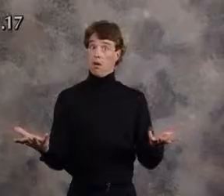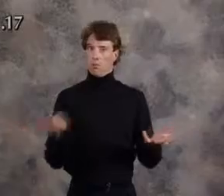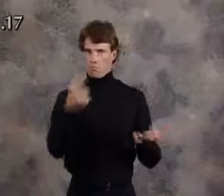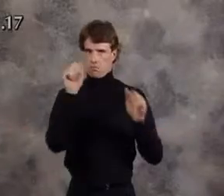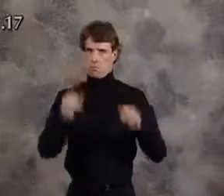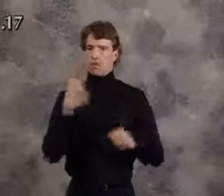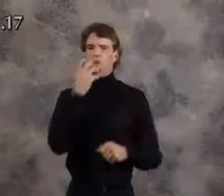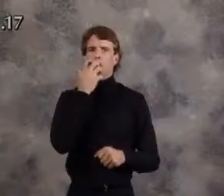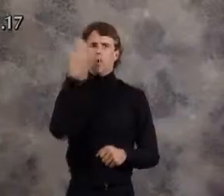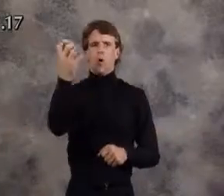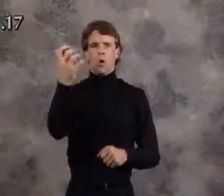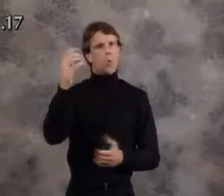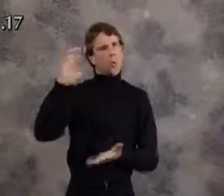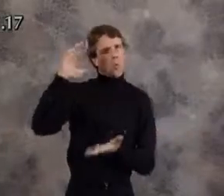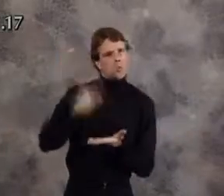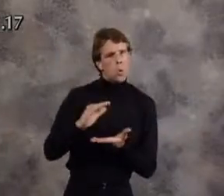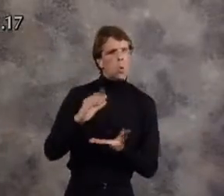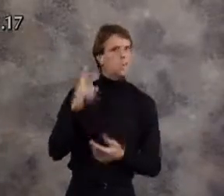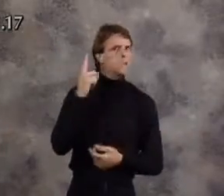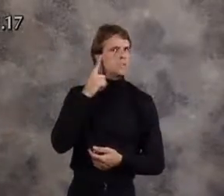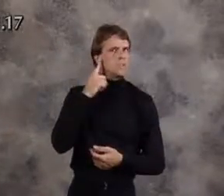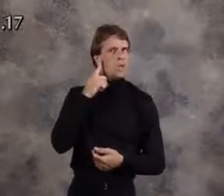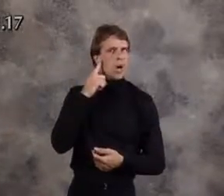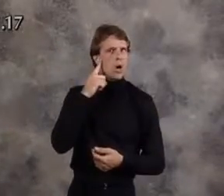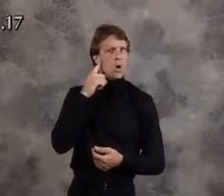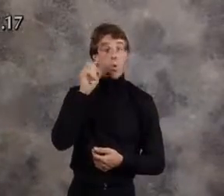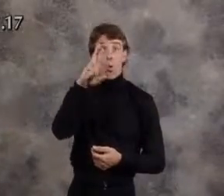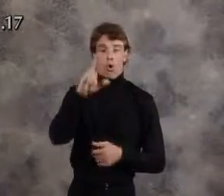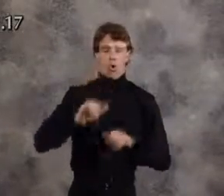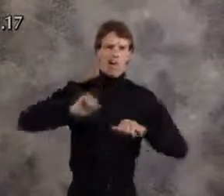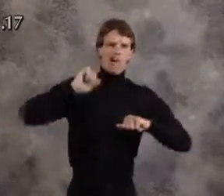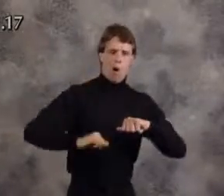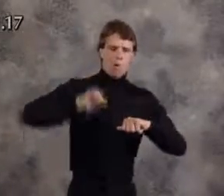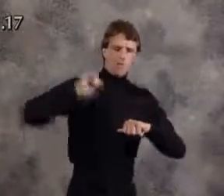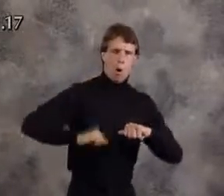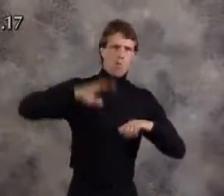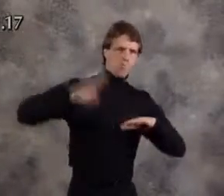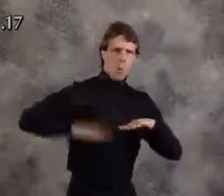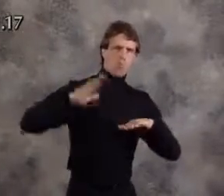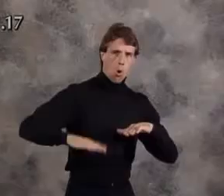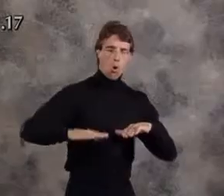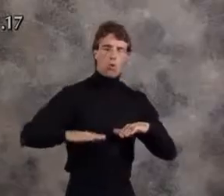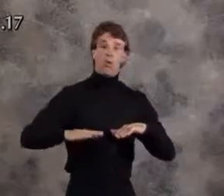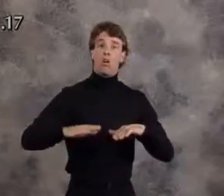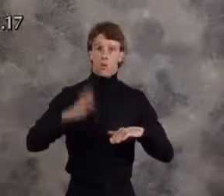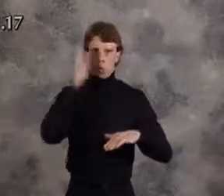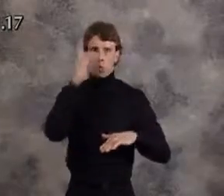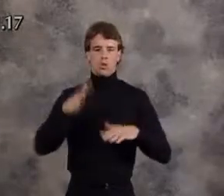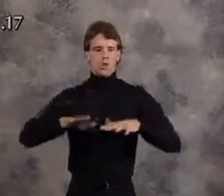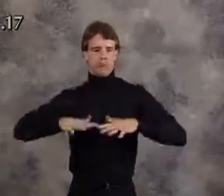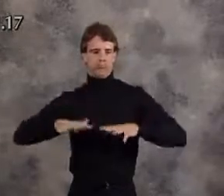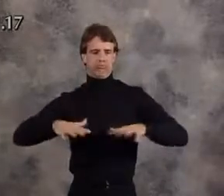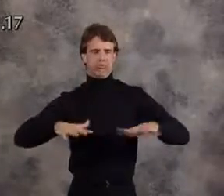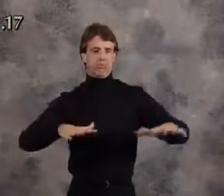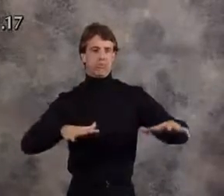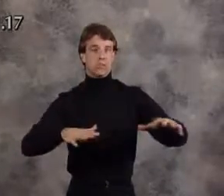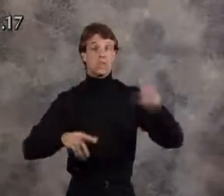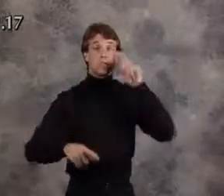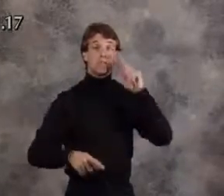You can also call out in a low tone or stamp a foot, causing a vibration that a